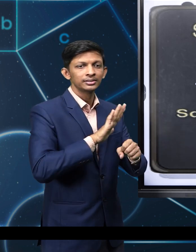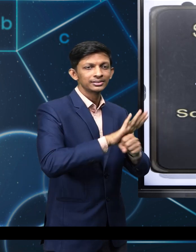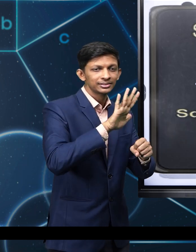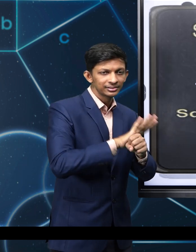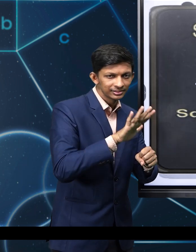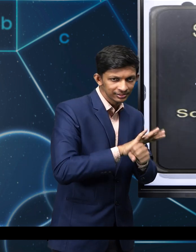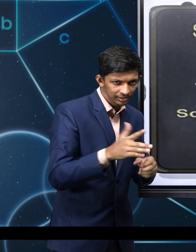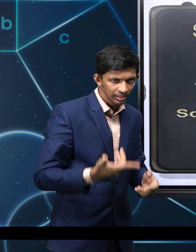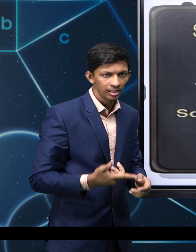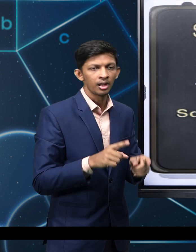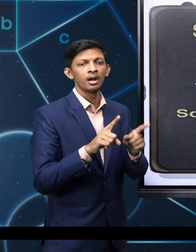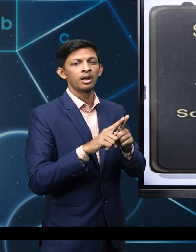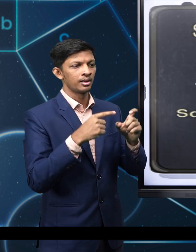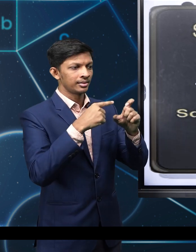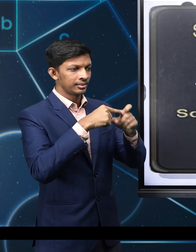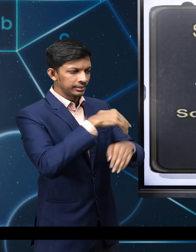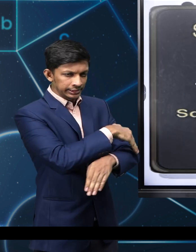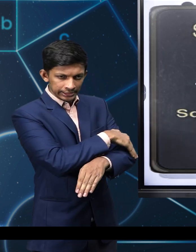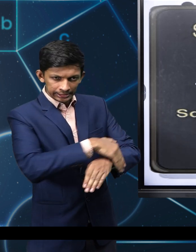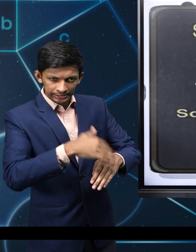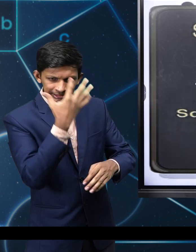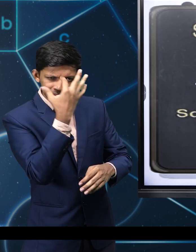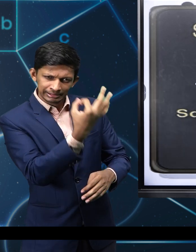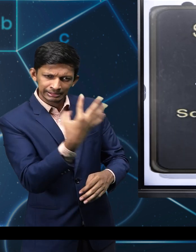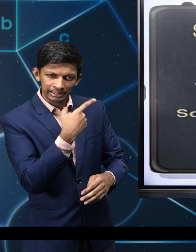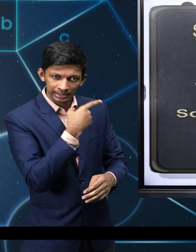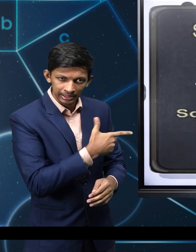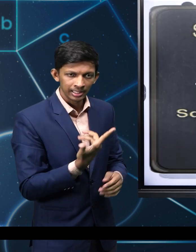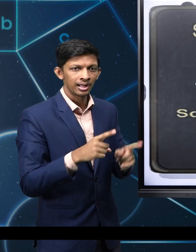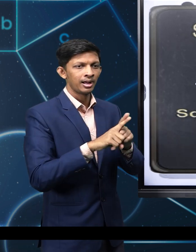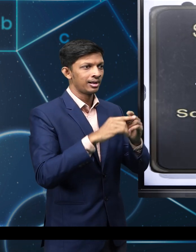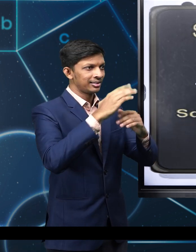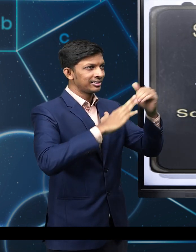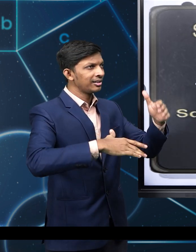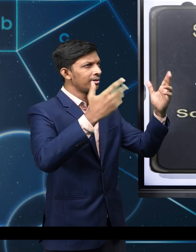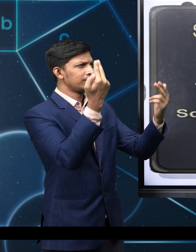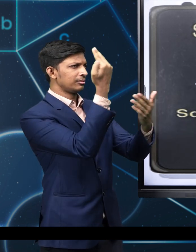engineering, designing buildings, and technology.